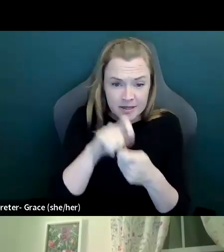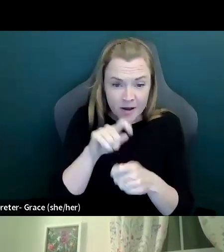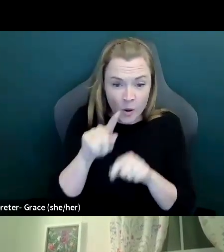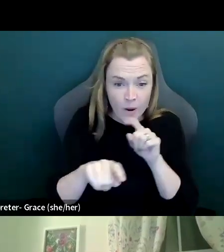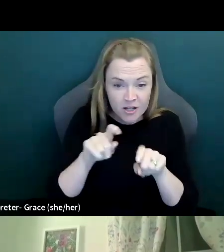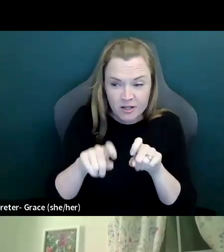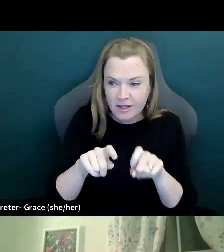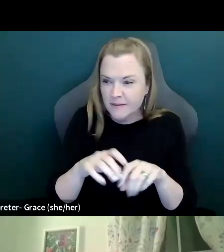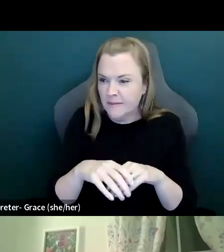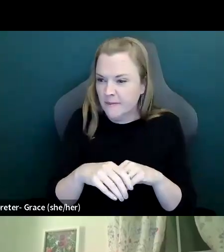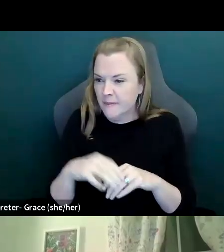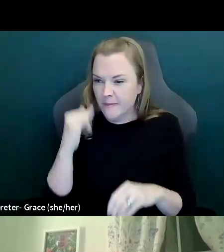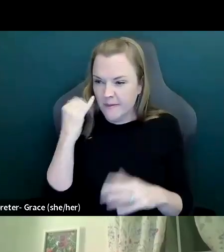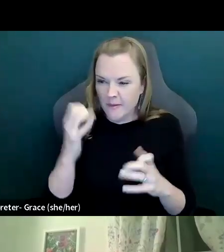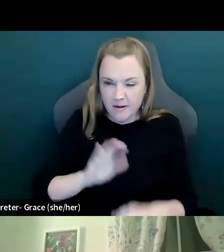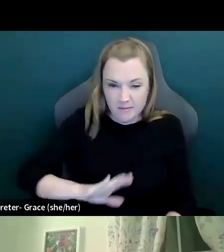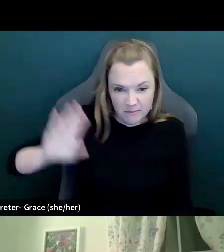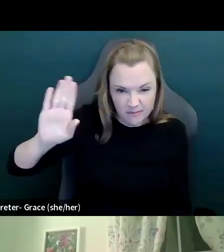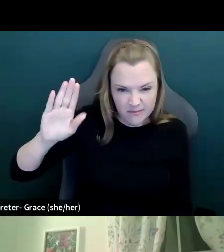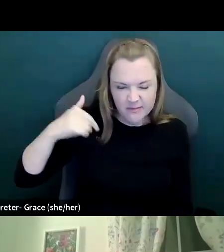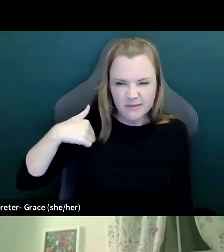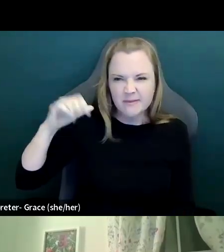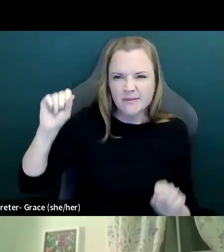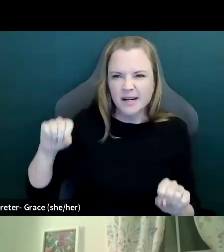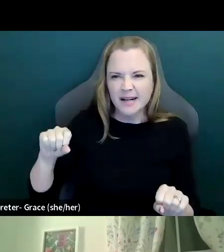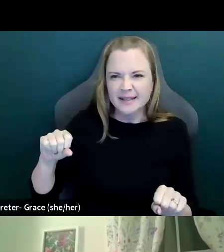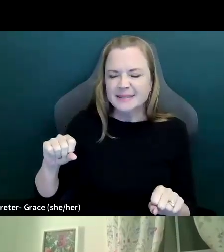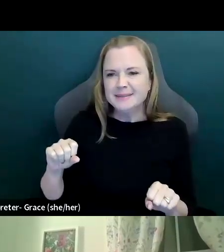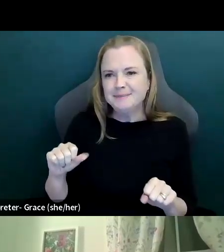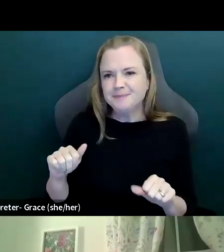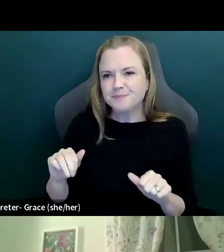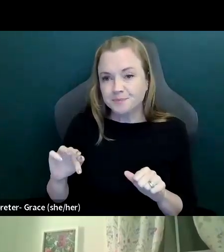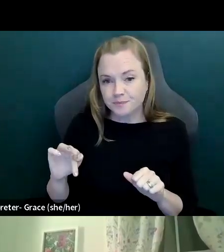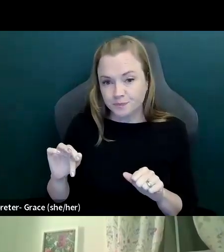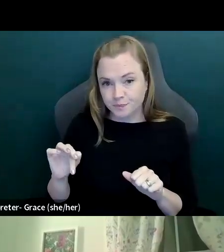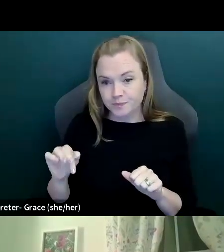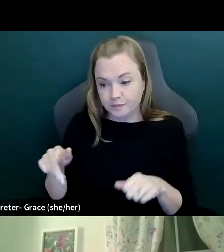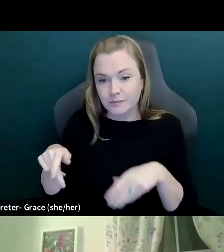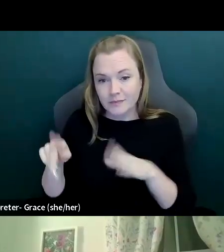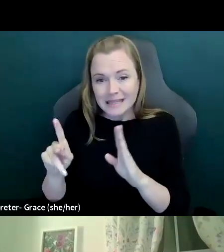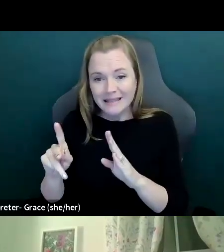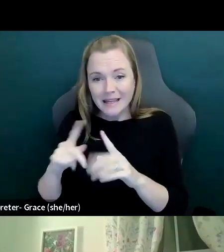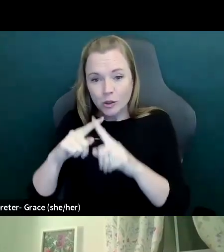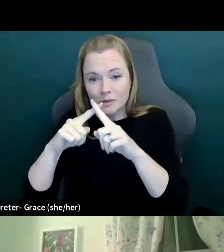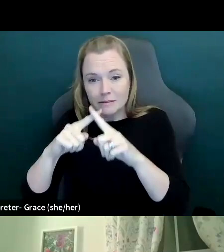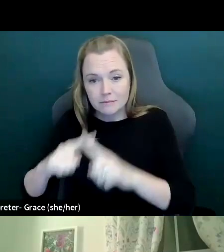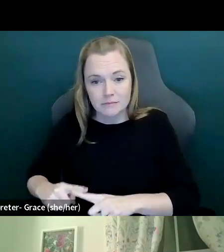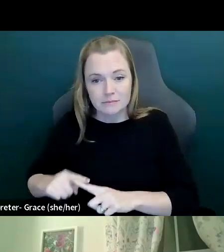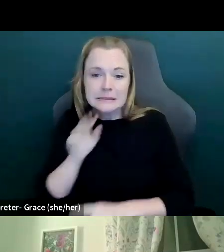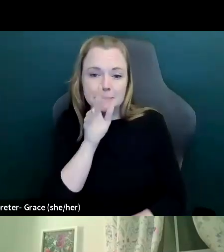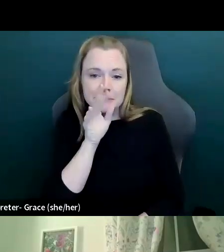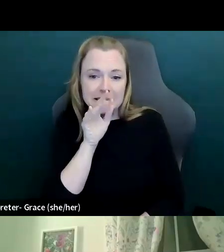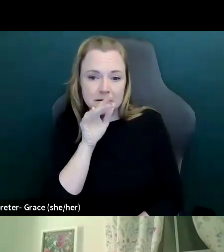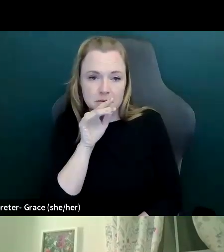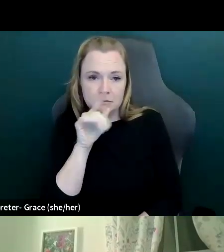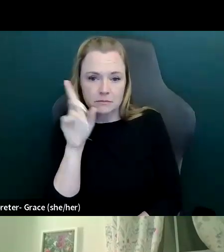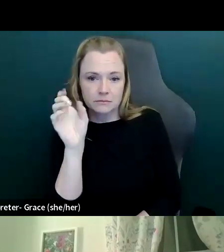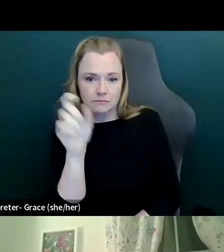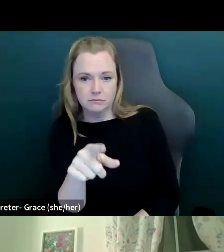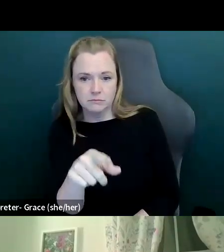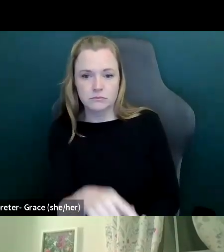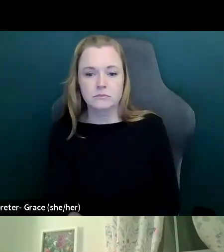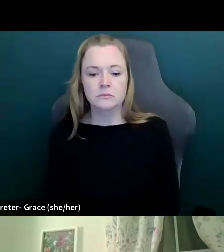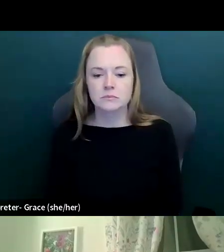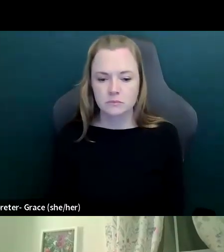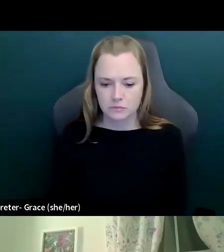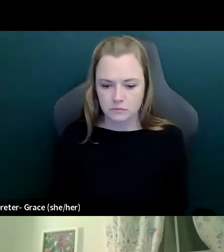if you want to raise your hand, I can always have you speak and ask a question to the panelists.